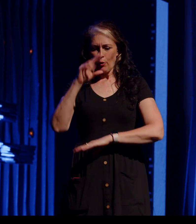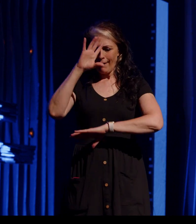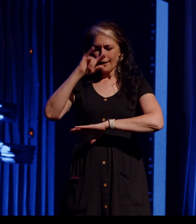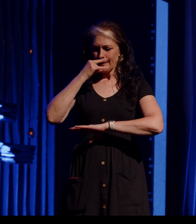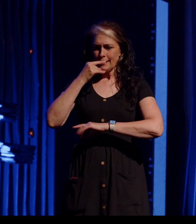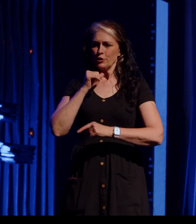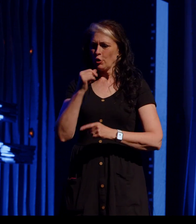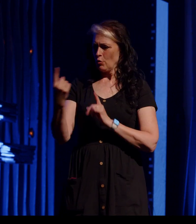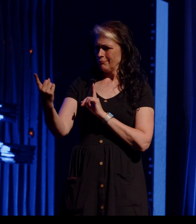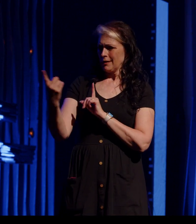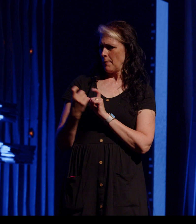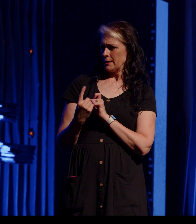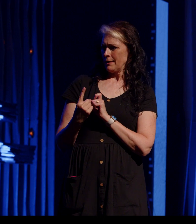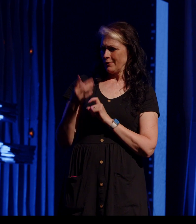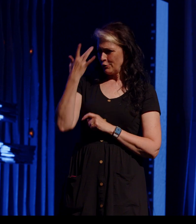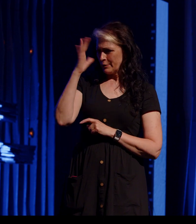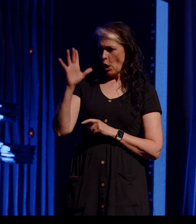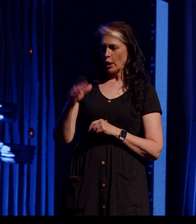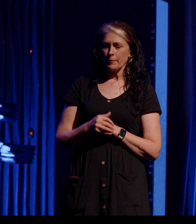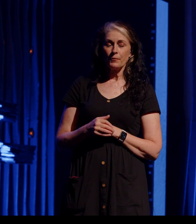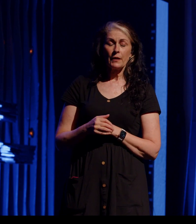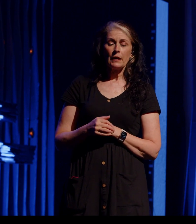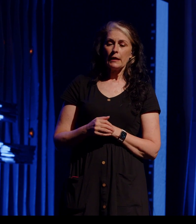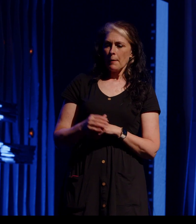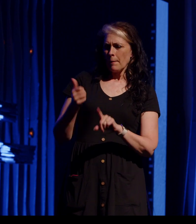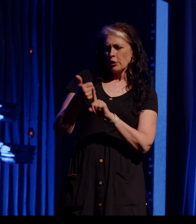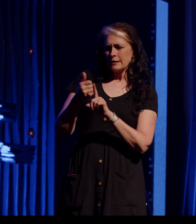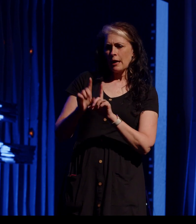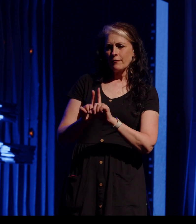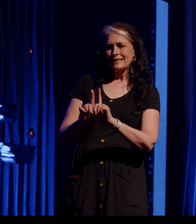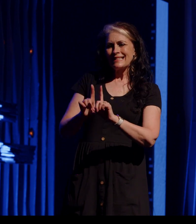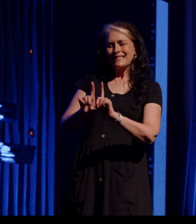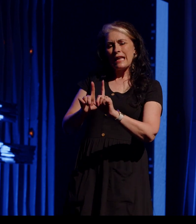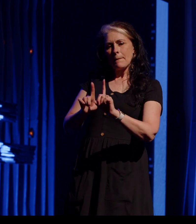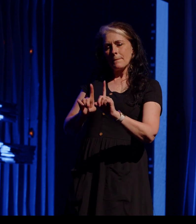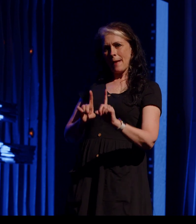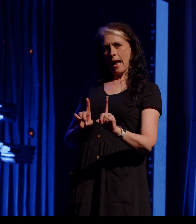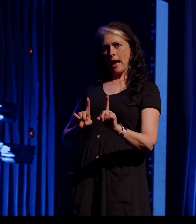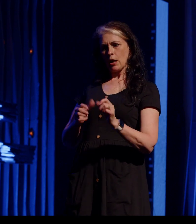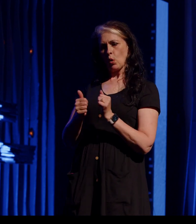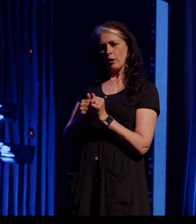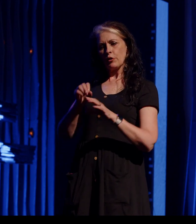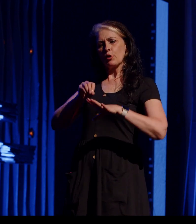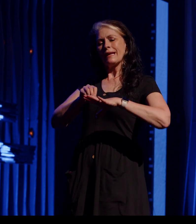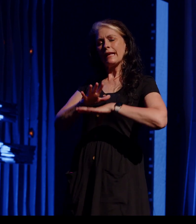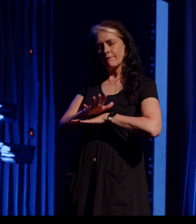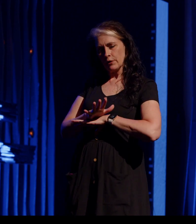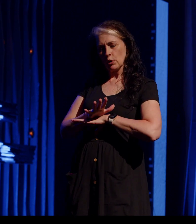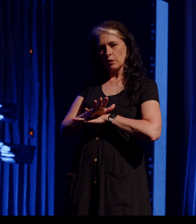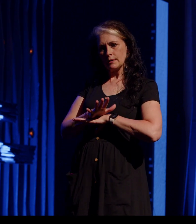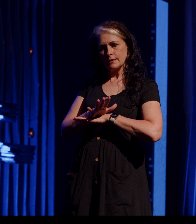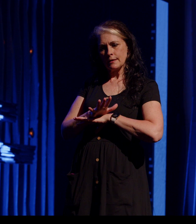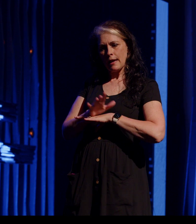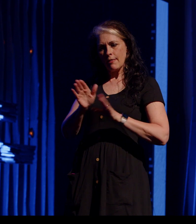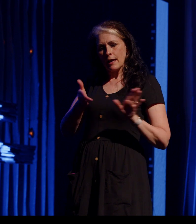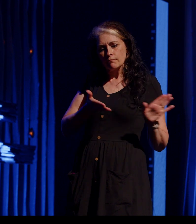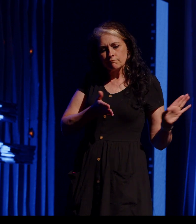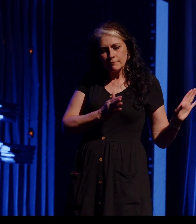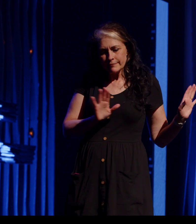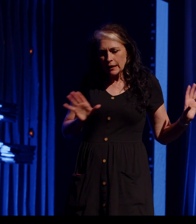And they're smart not to. But why would you step back with your influence and push them towards